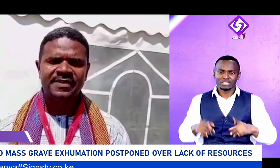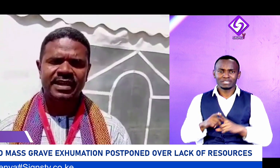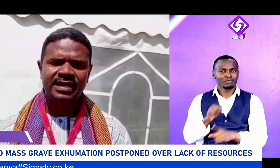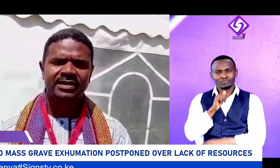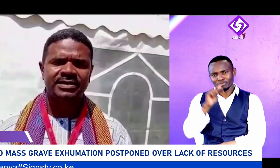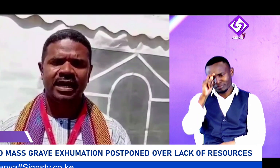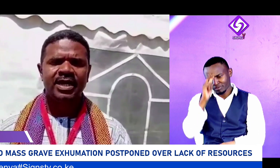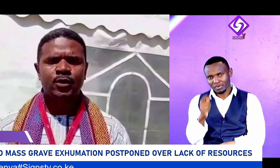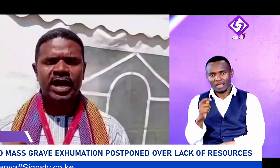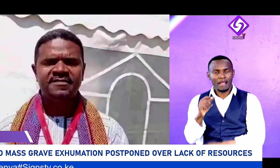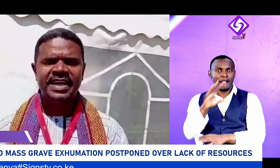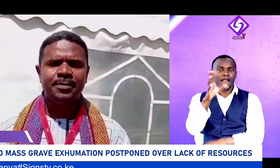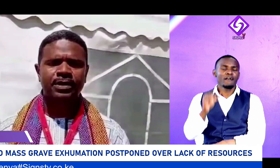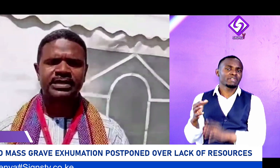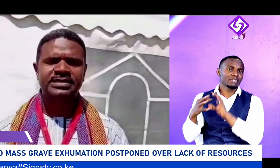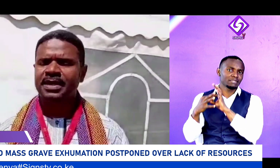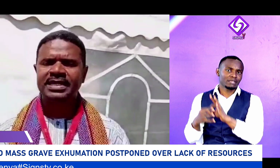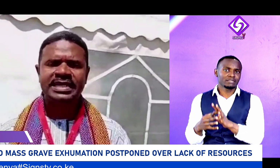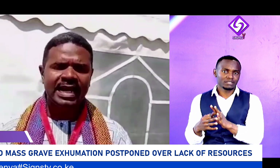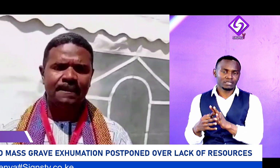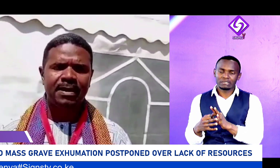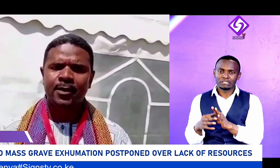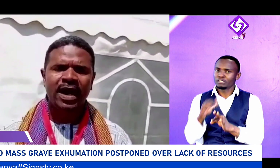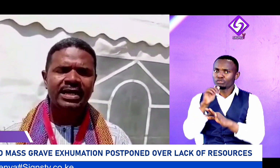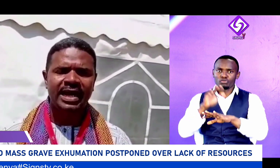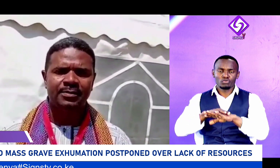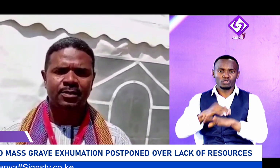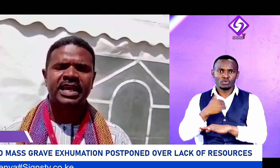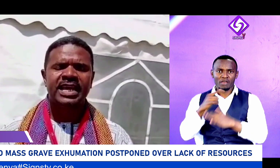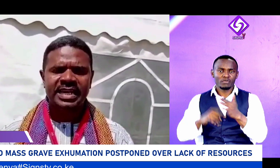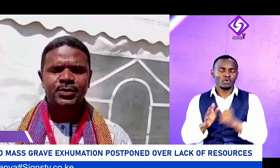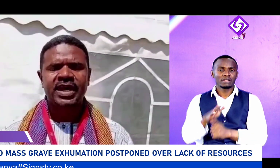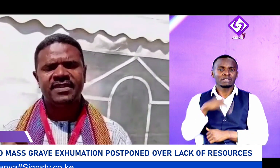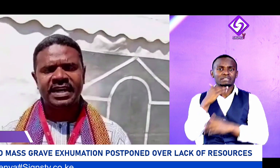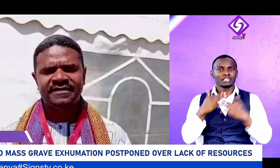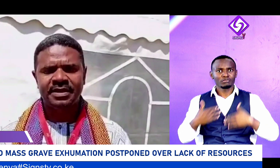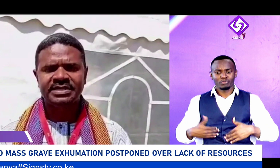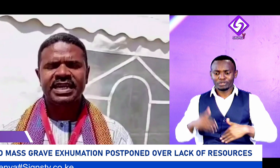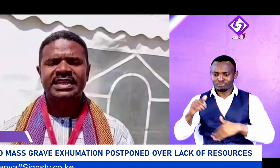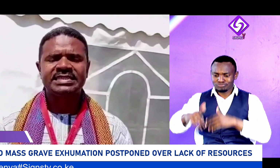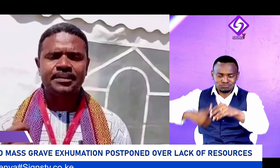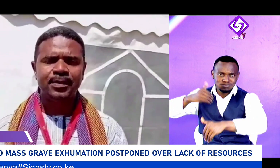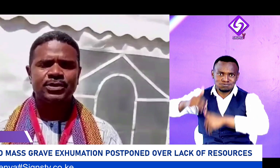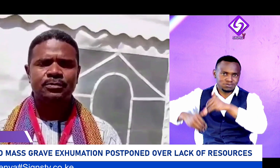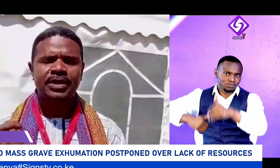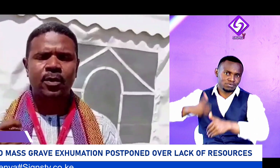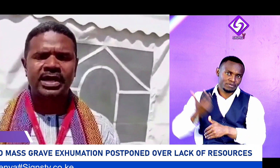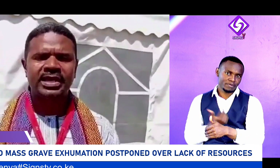African culture, to have dead bodies being dug up by wild animals, yet we have a government that is supposed to be working